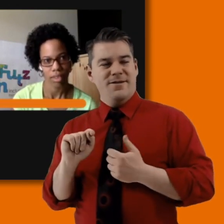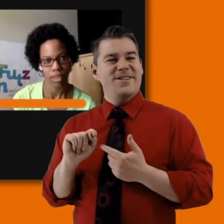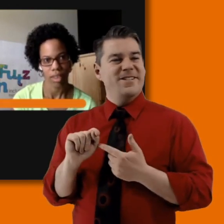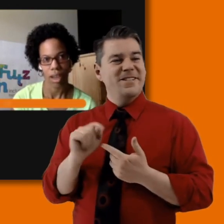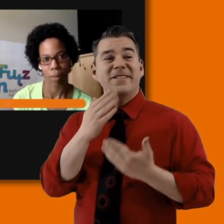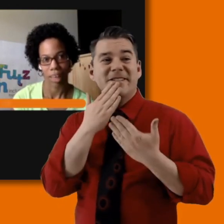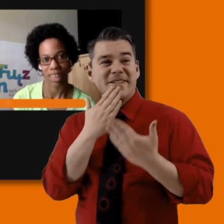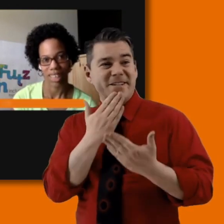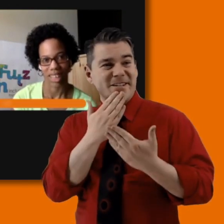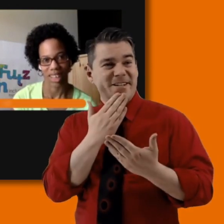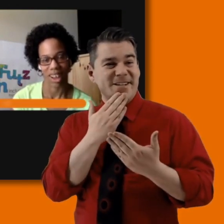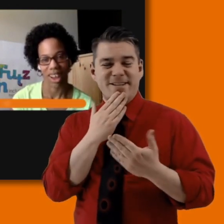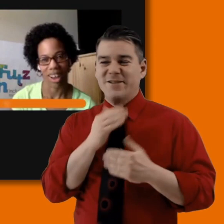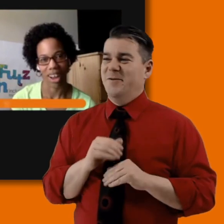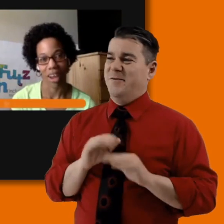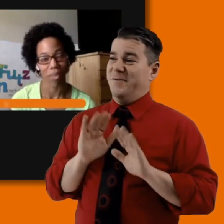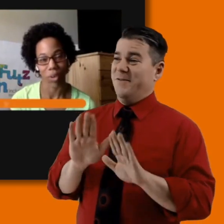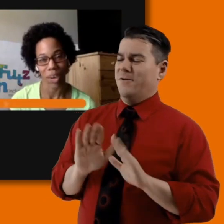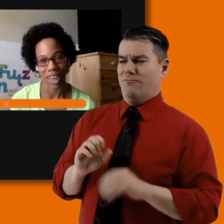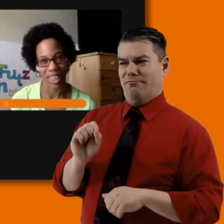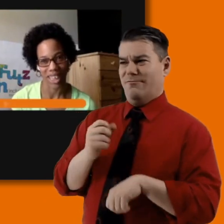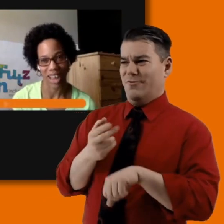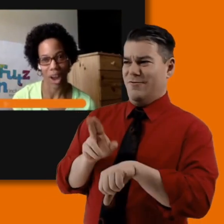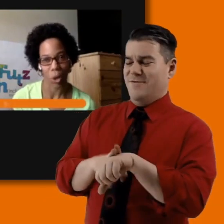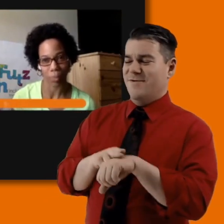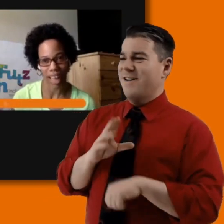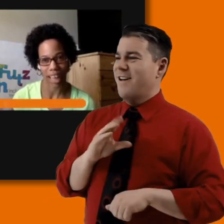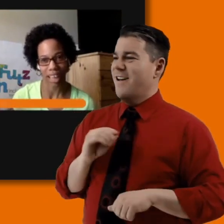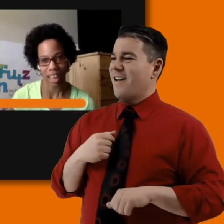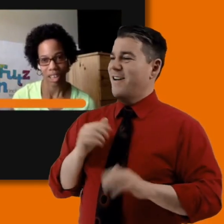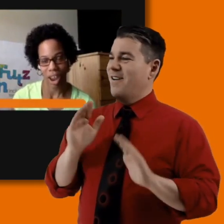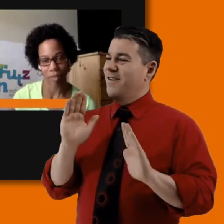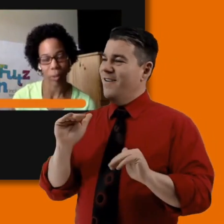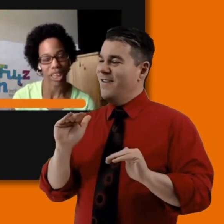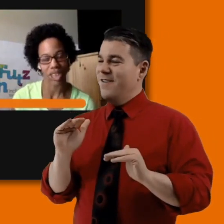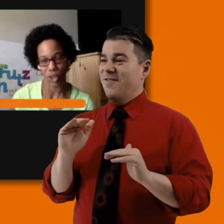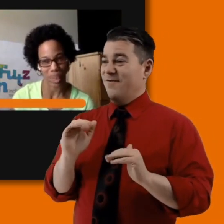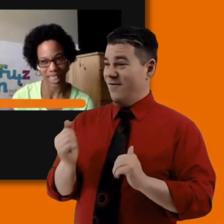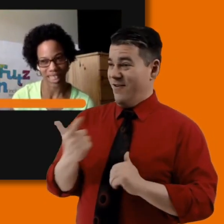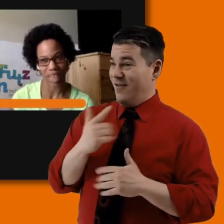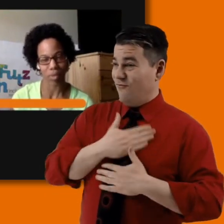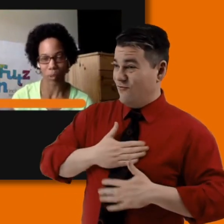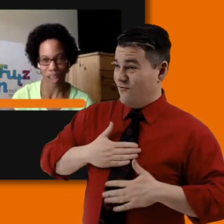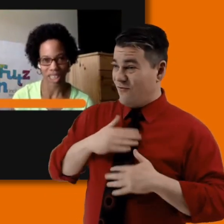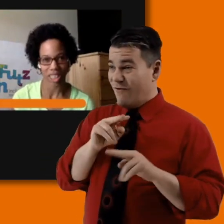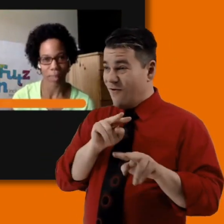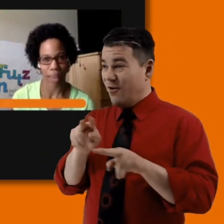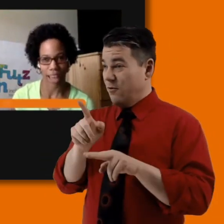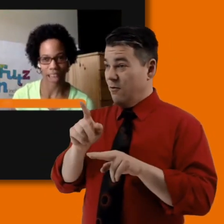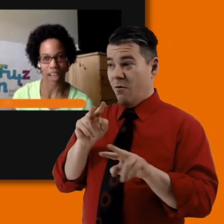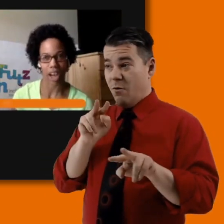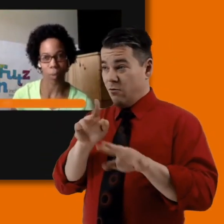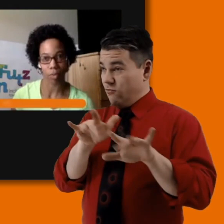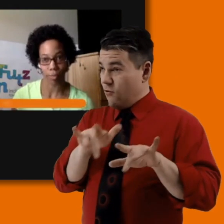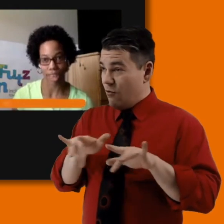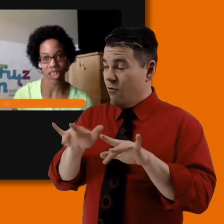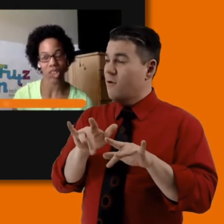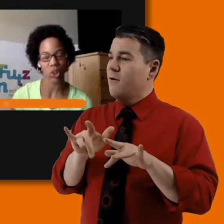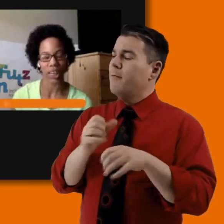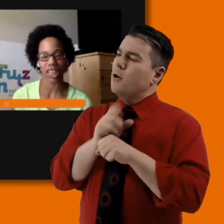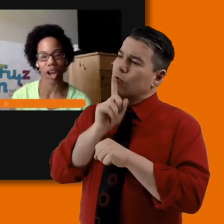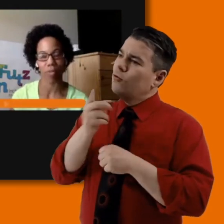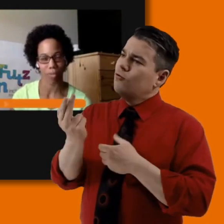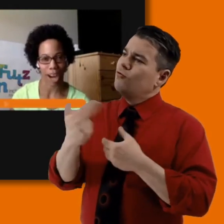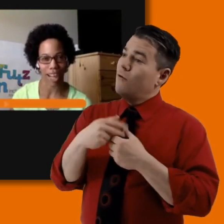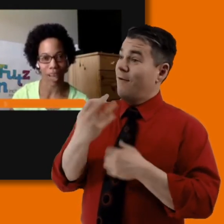so just thank you. Amazing. Of course. And I hope that everyone enjoyed this. And if you watch this back, make sure